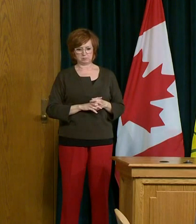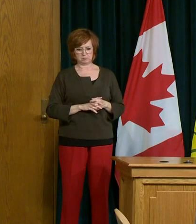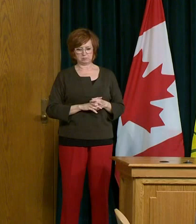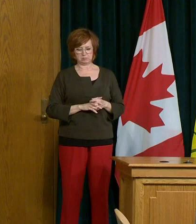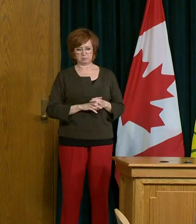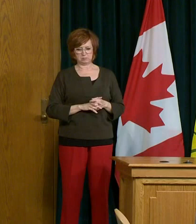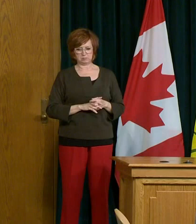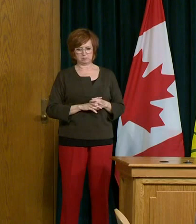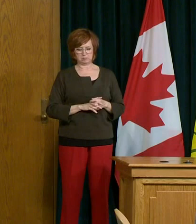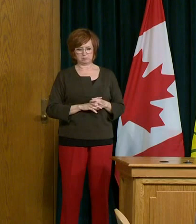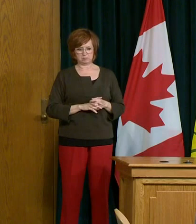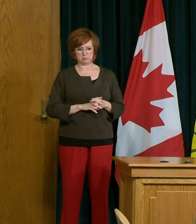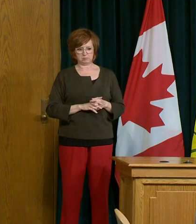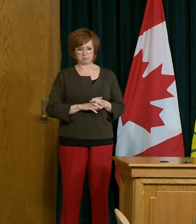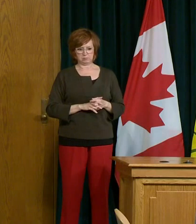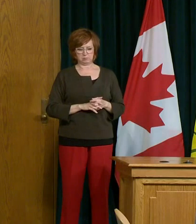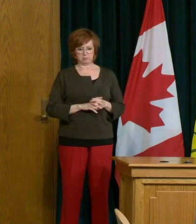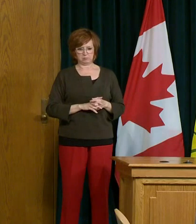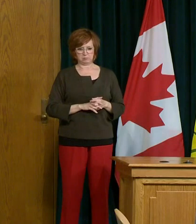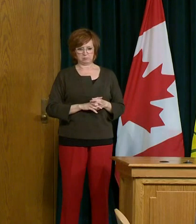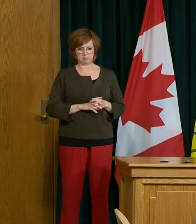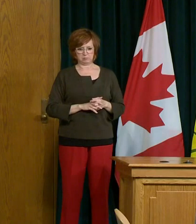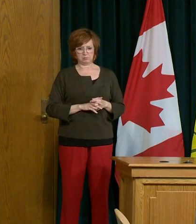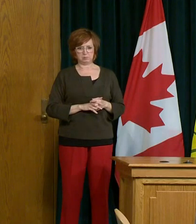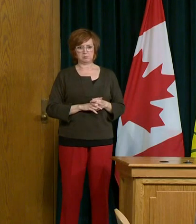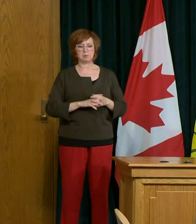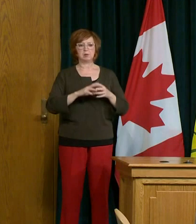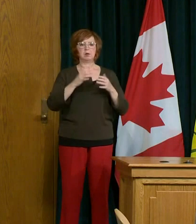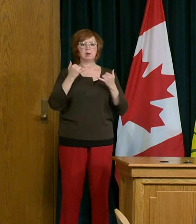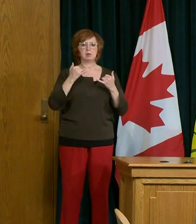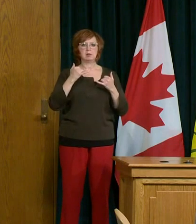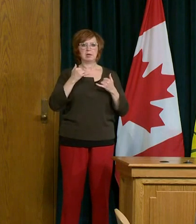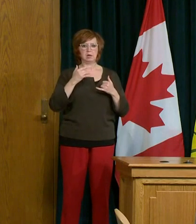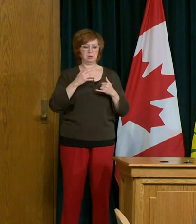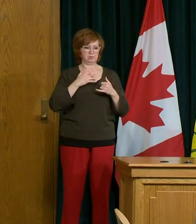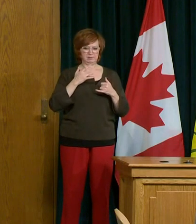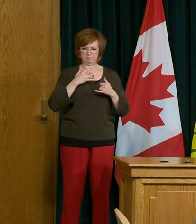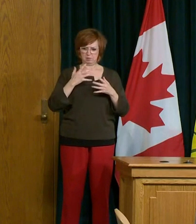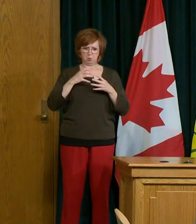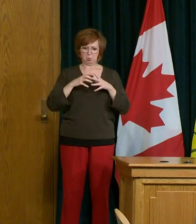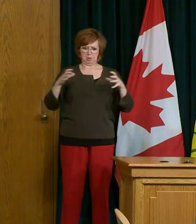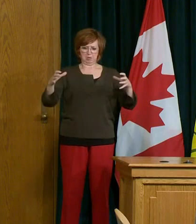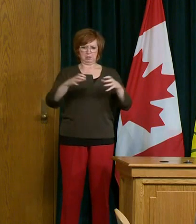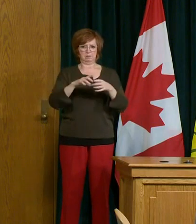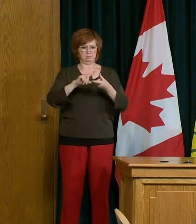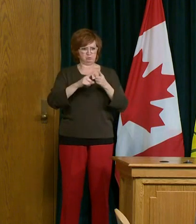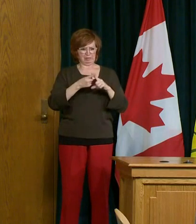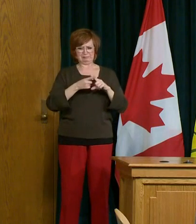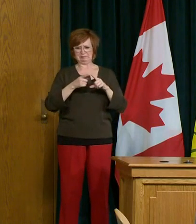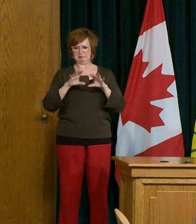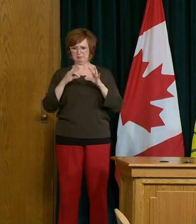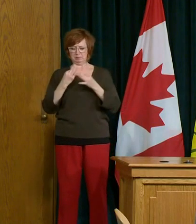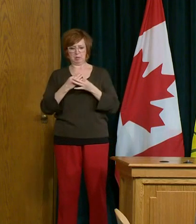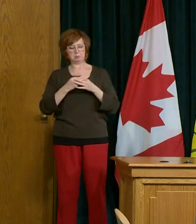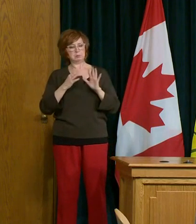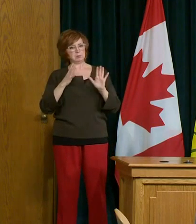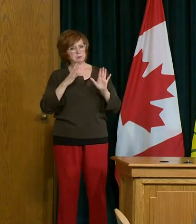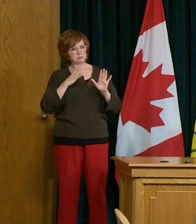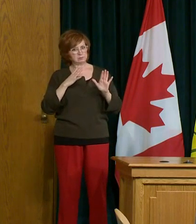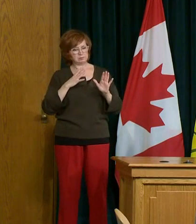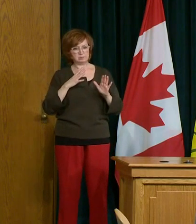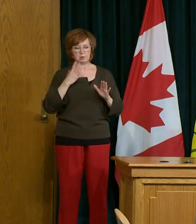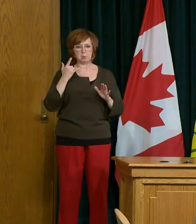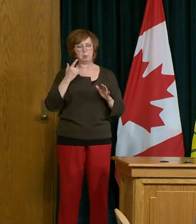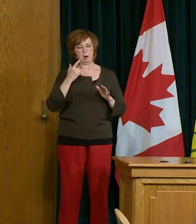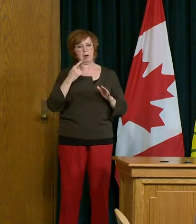in fact, because that obviously has some negative impacts on our well-being and health, we then had to say that you can and should make